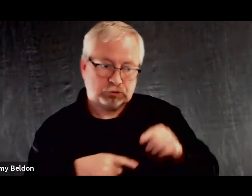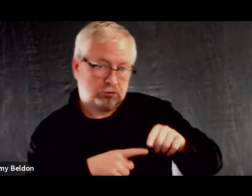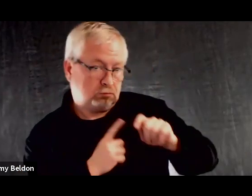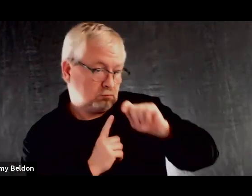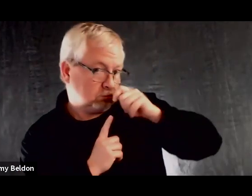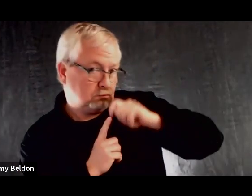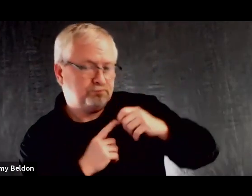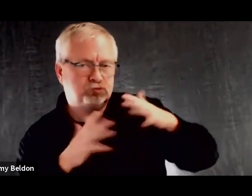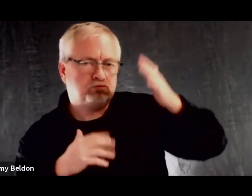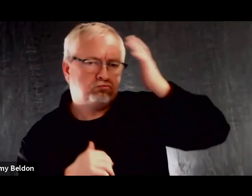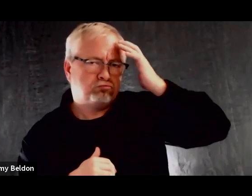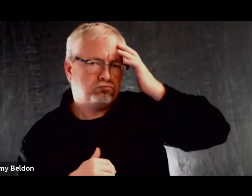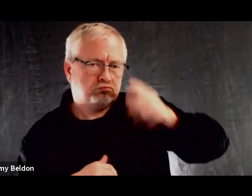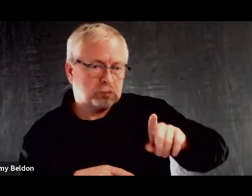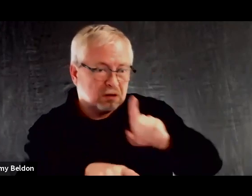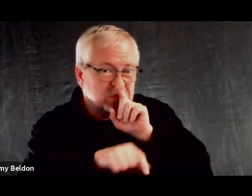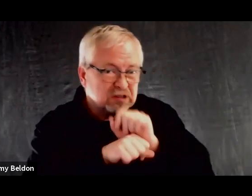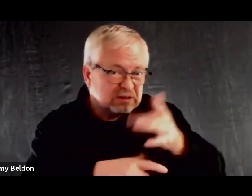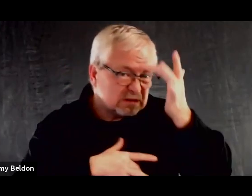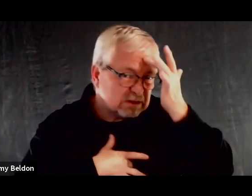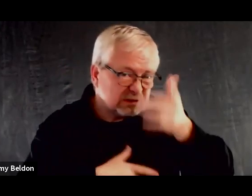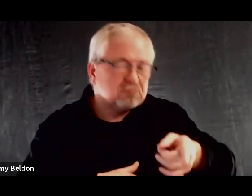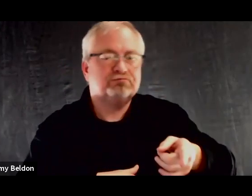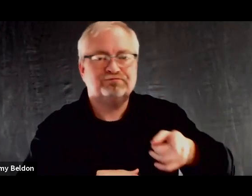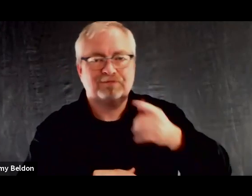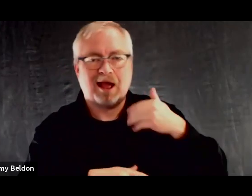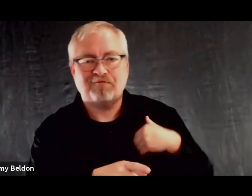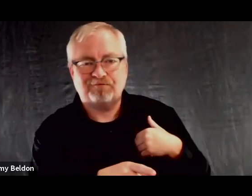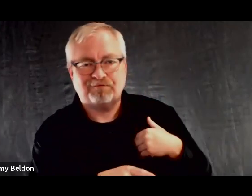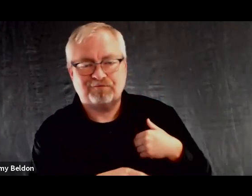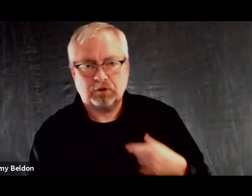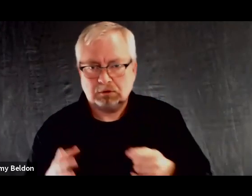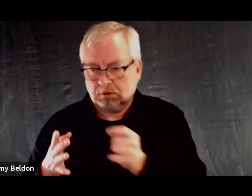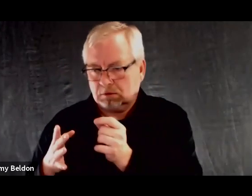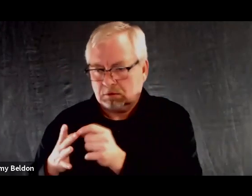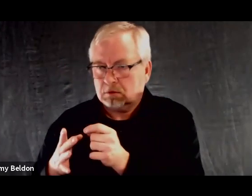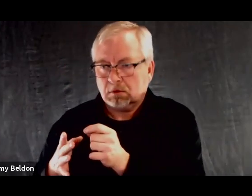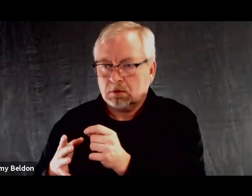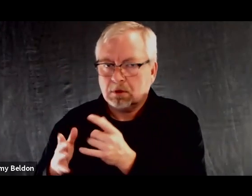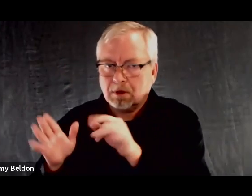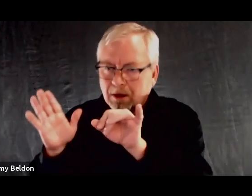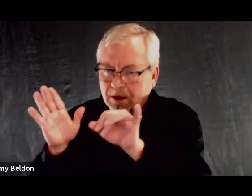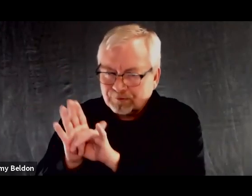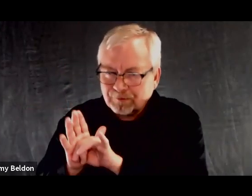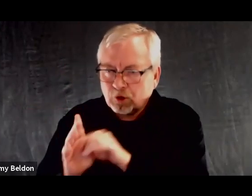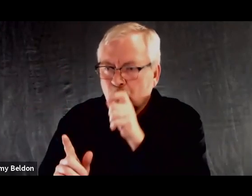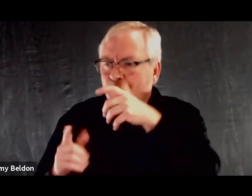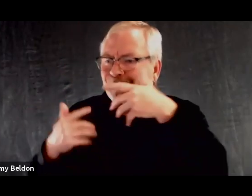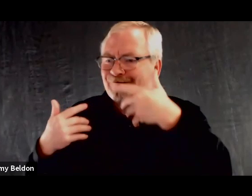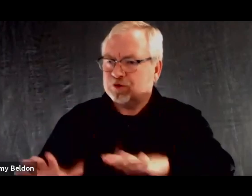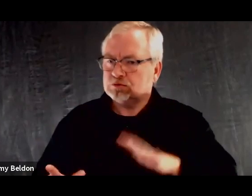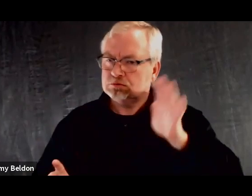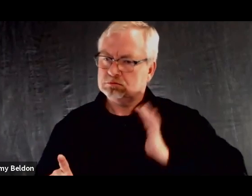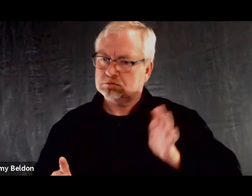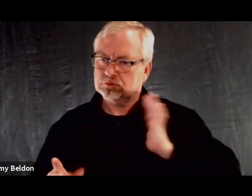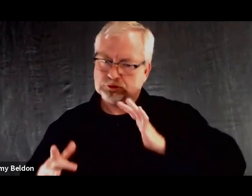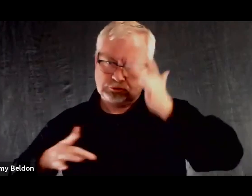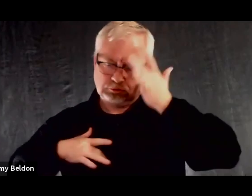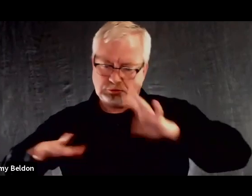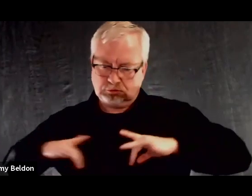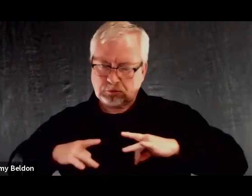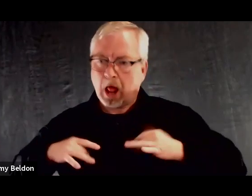on basic health screening to screen out people who are ill, and then trying to understand